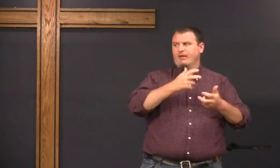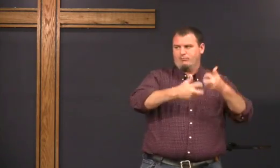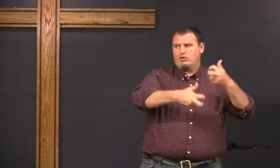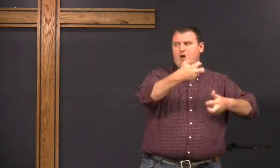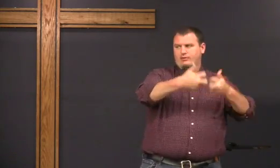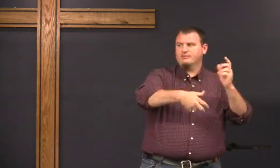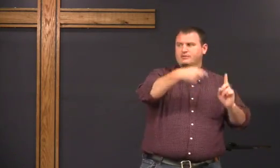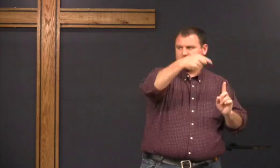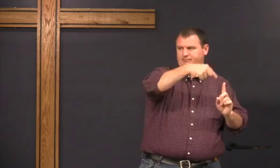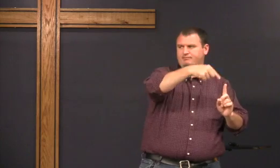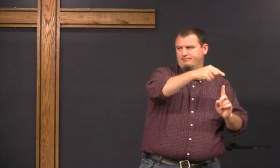Problems.